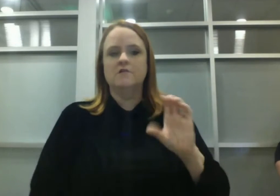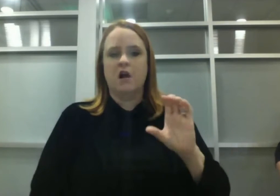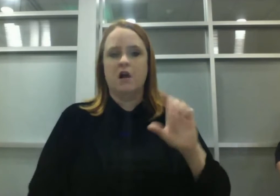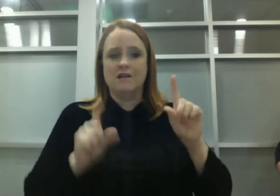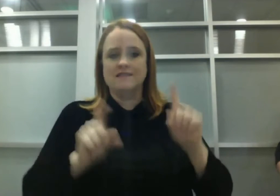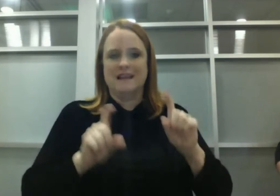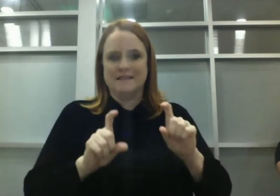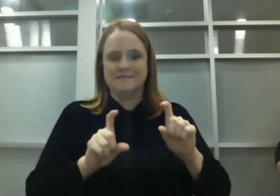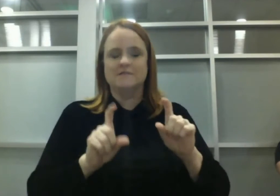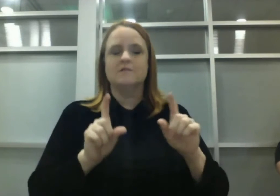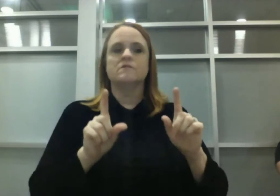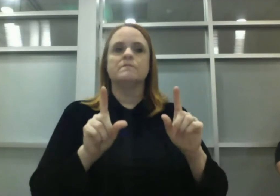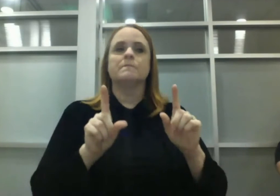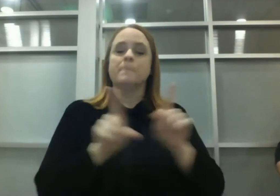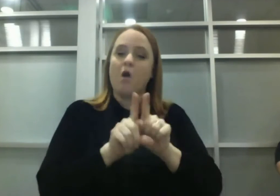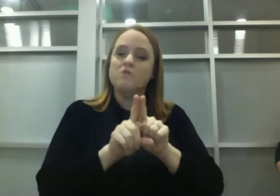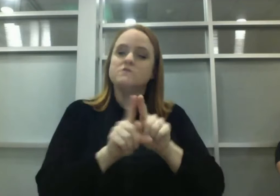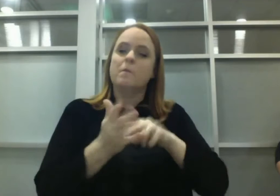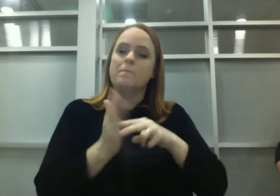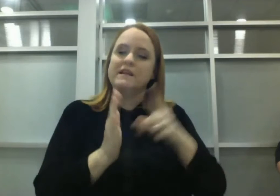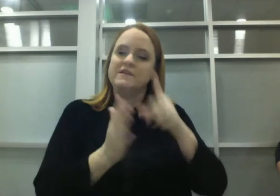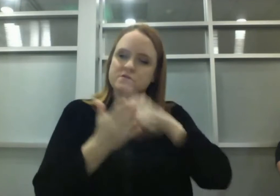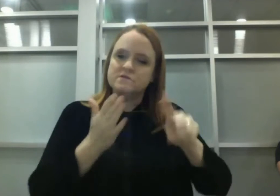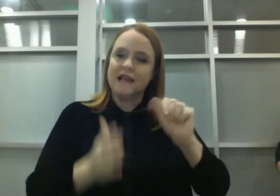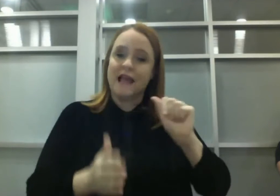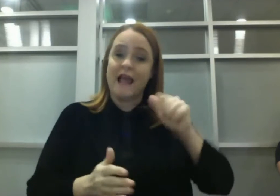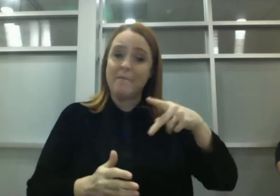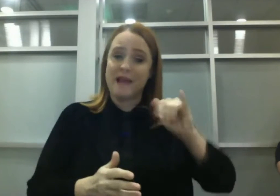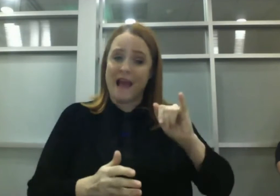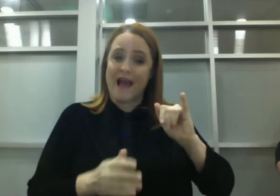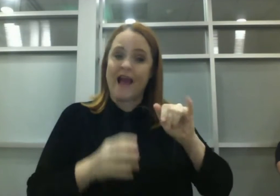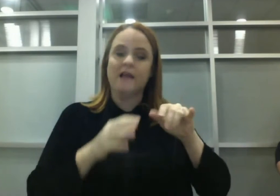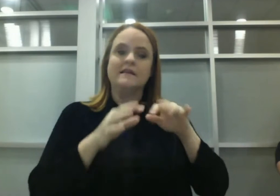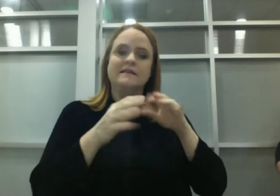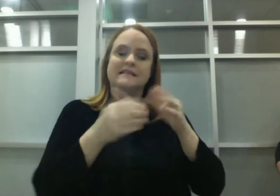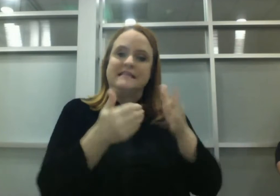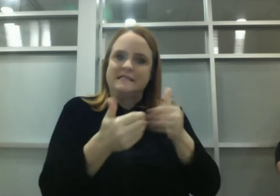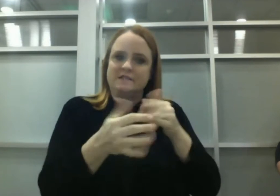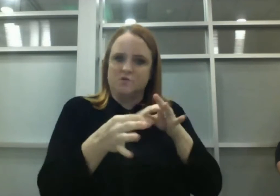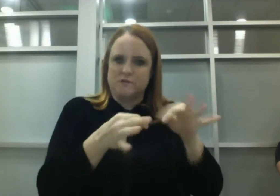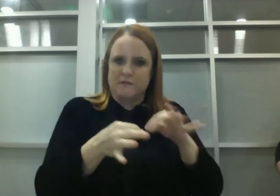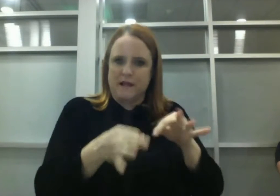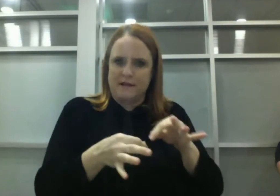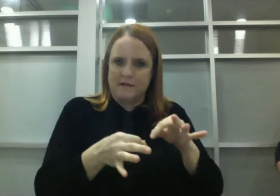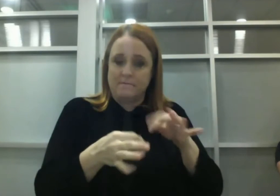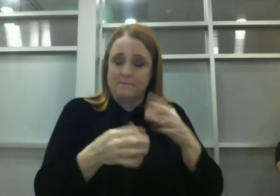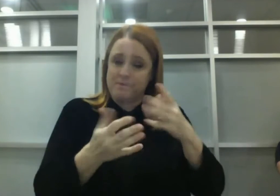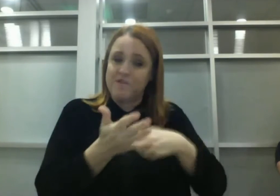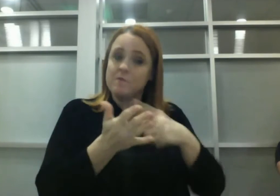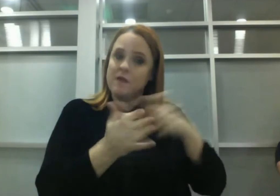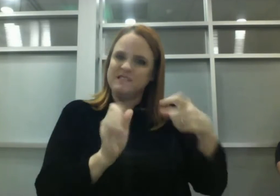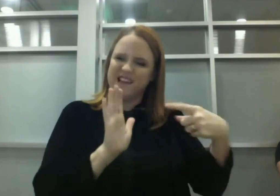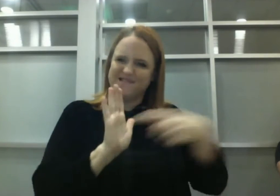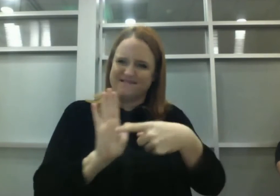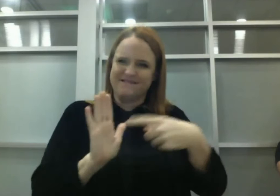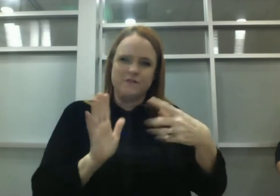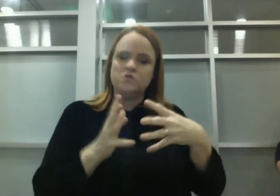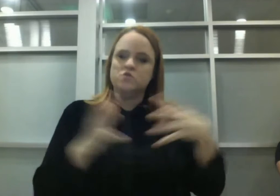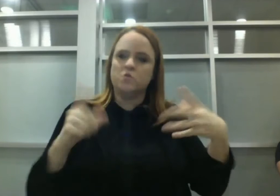you kind of check that your APIs are easy to explain, and that can point out that your API is maybe too complex or too hard to use in